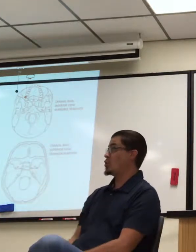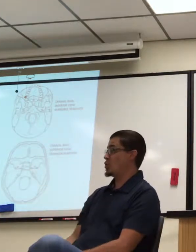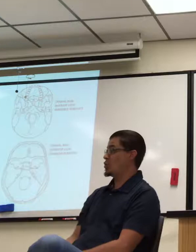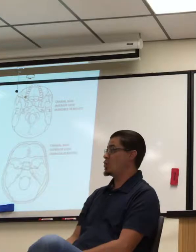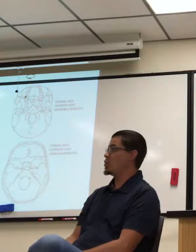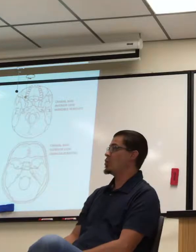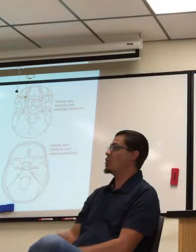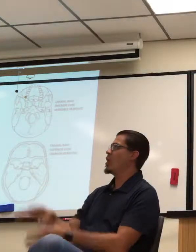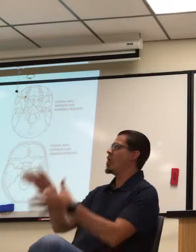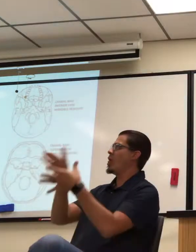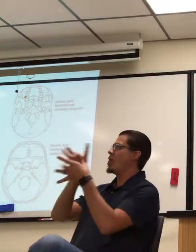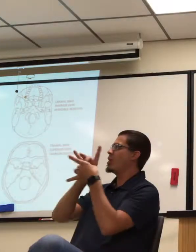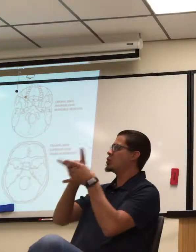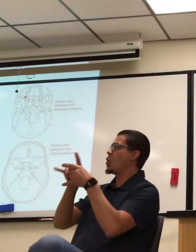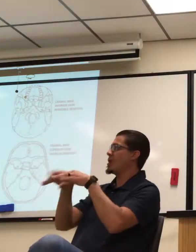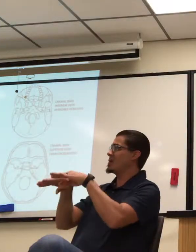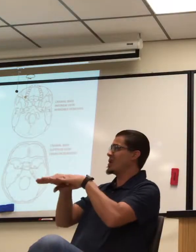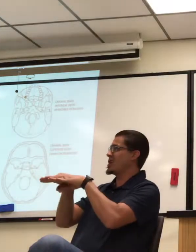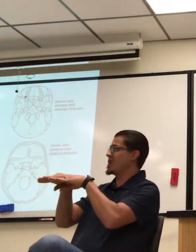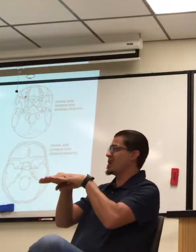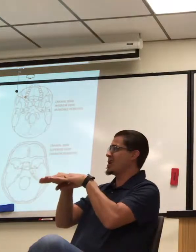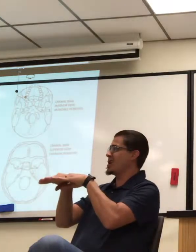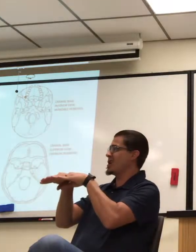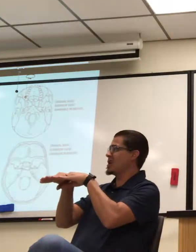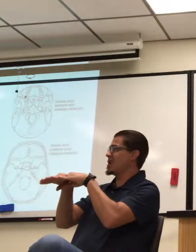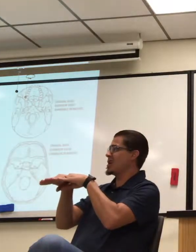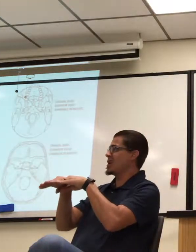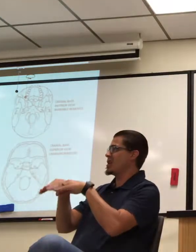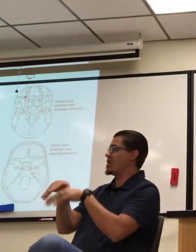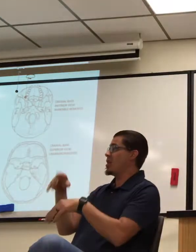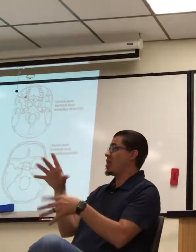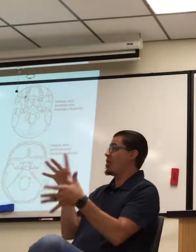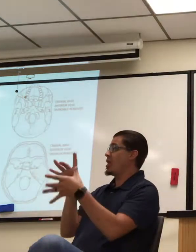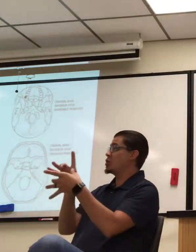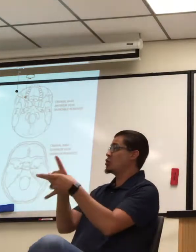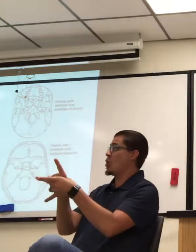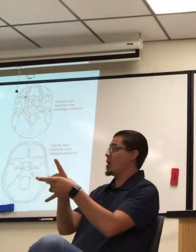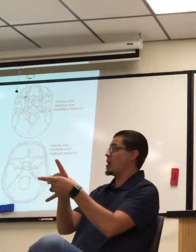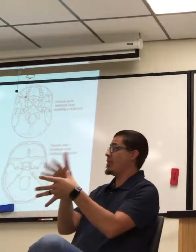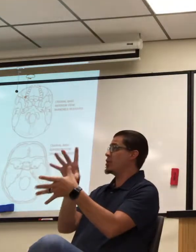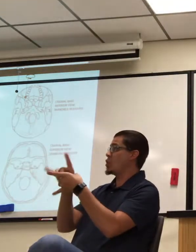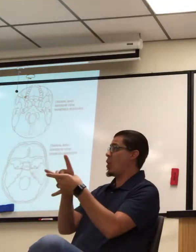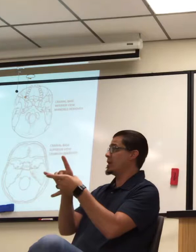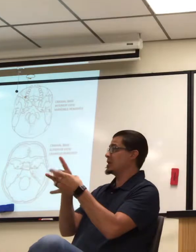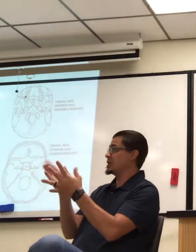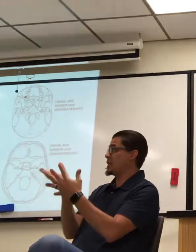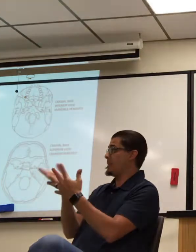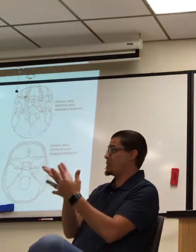The joints between the skull bones are immovable joints, and